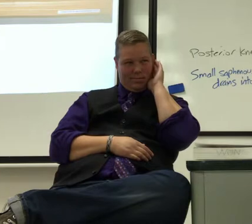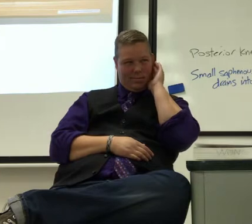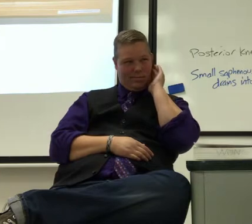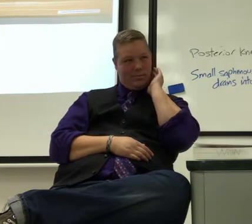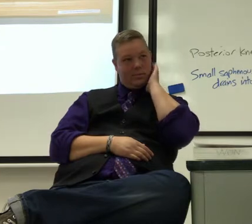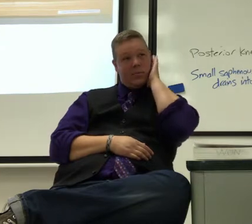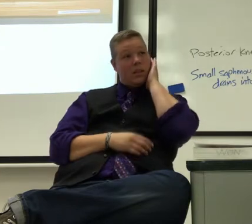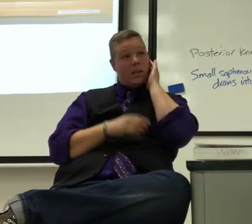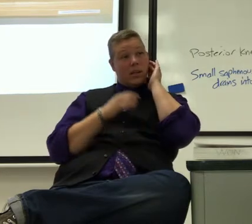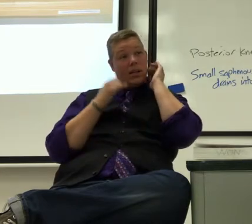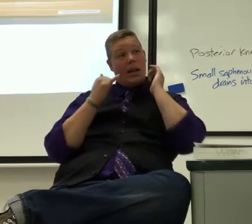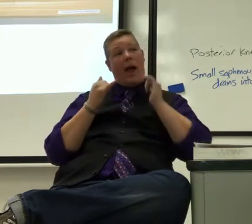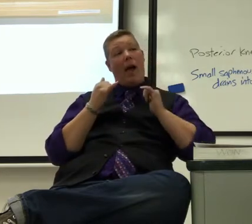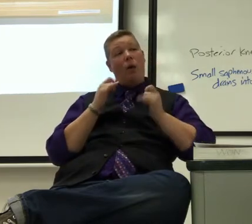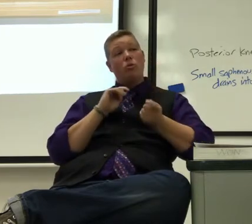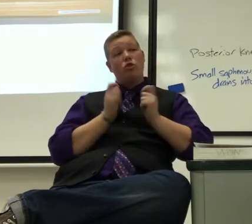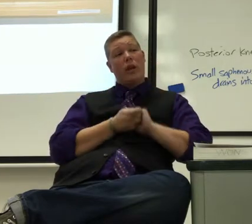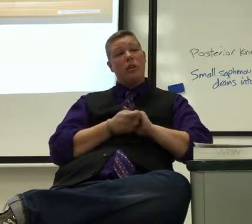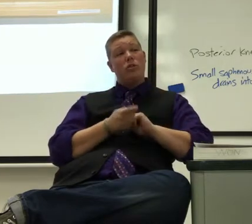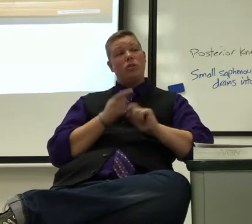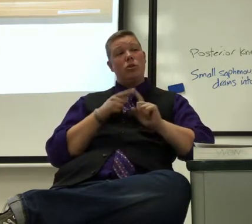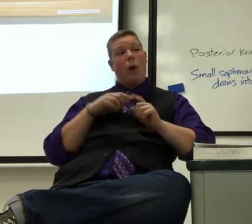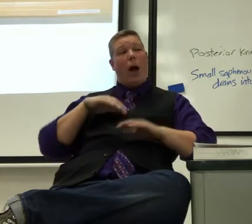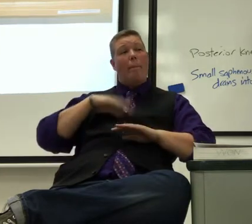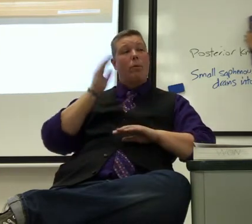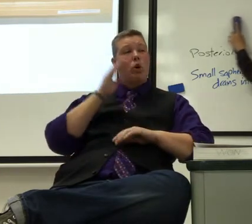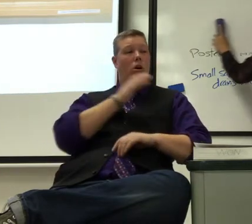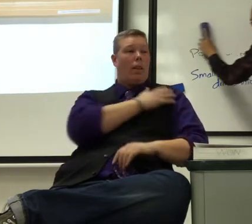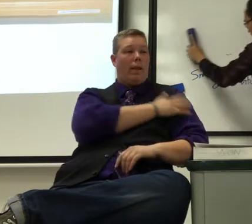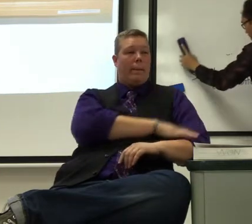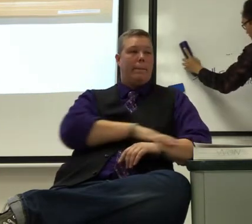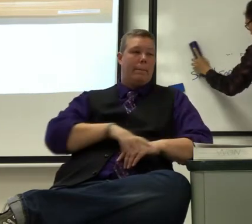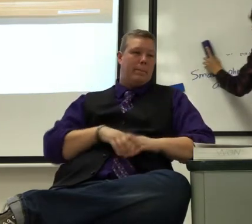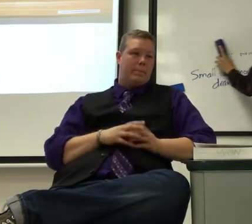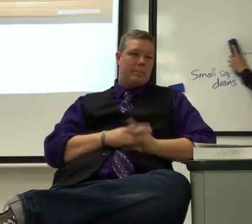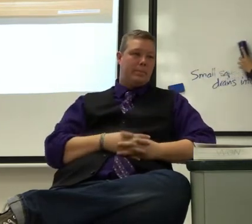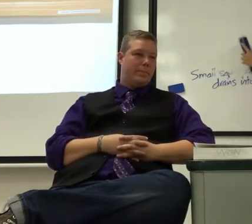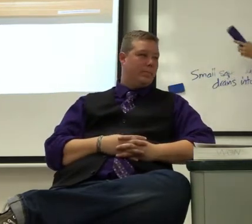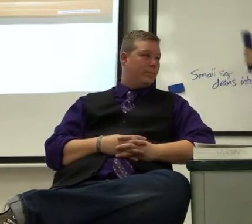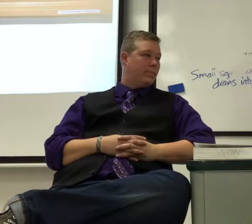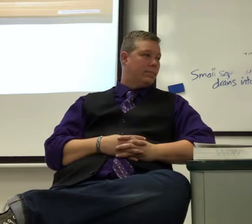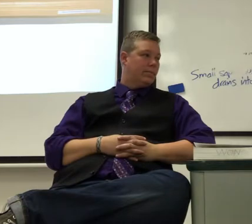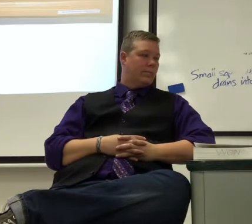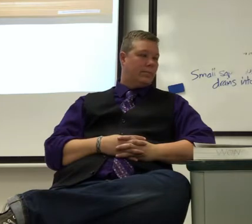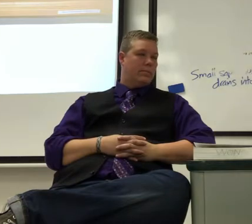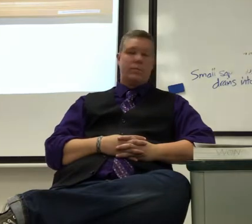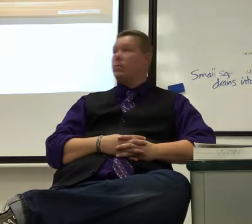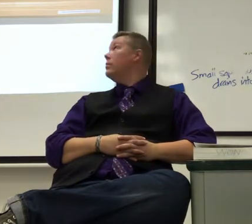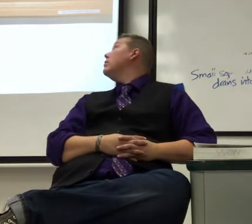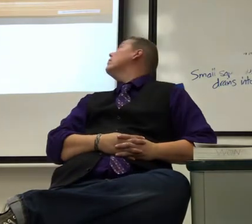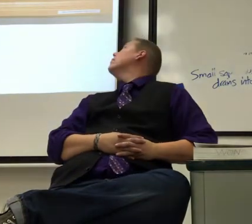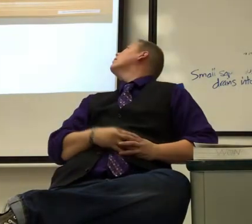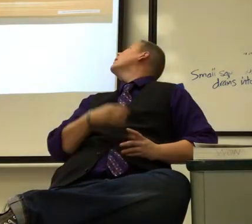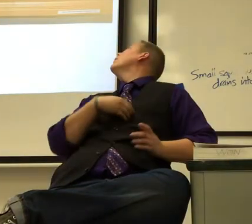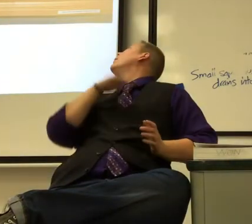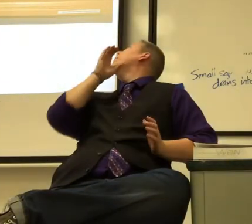We're switching gears to upper limb. So I got a picture of one of our models there.